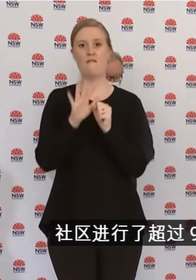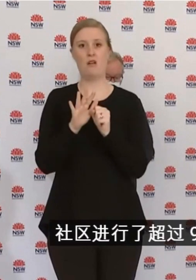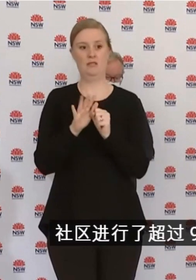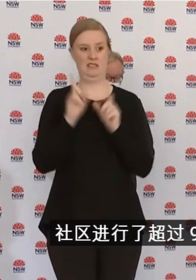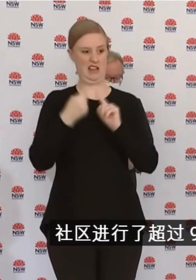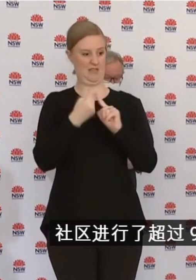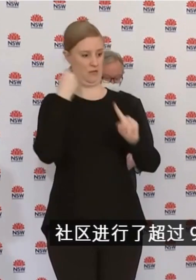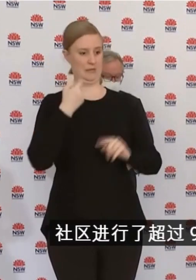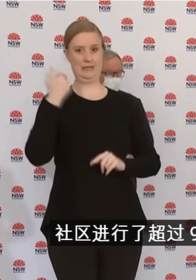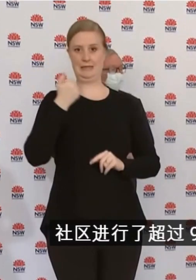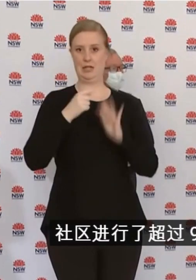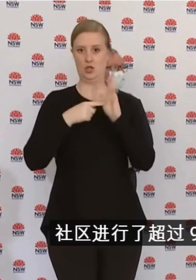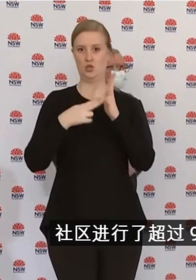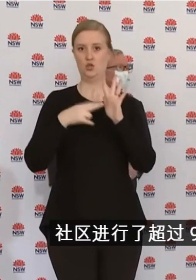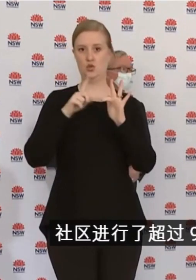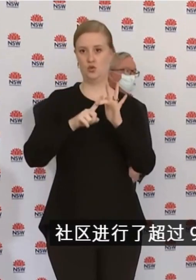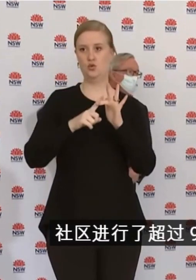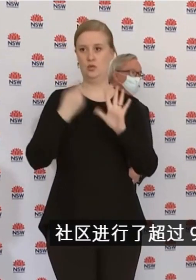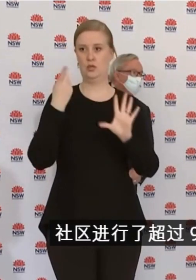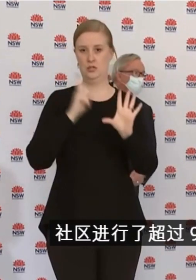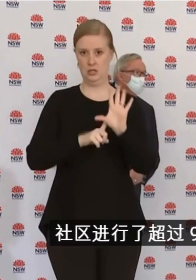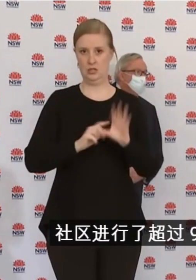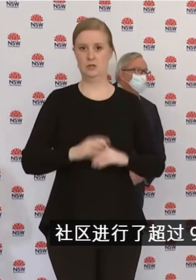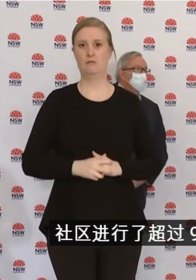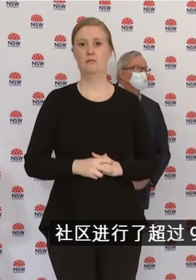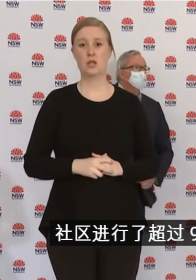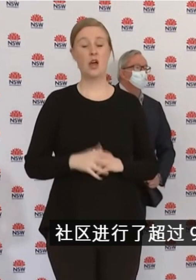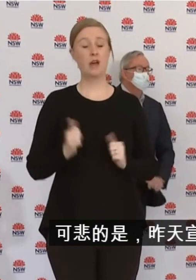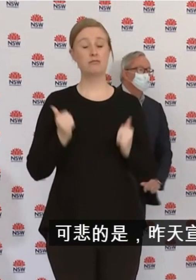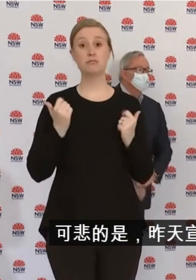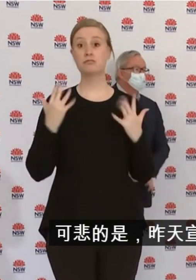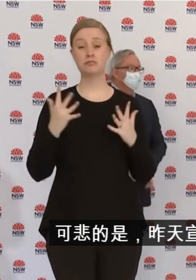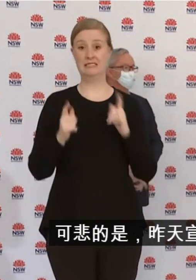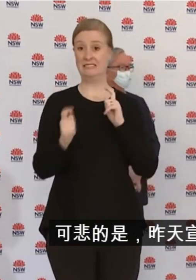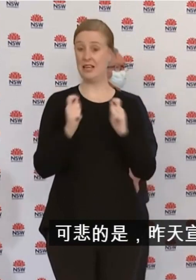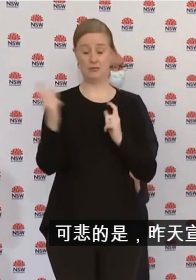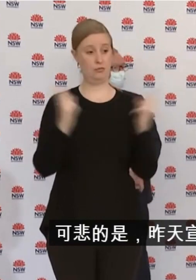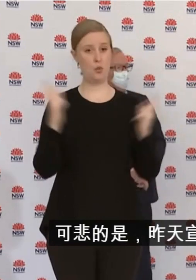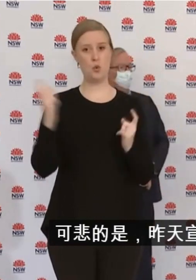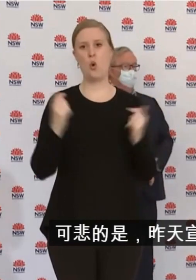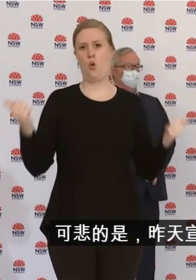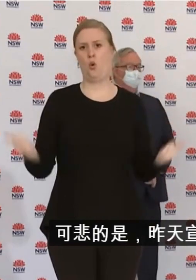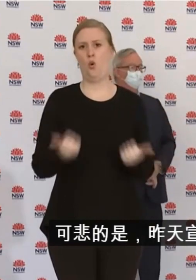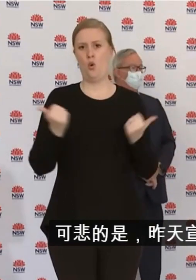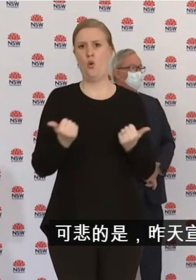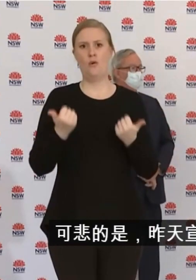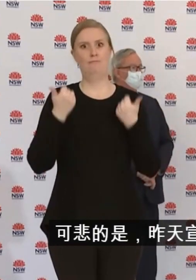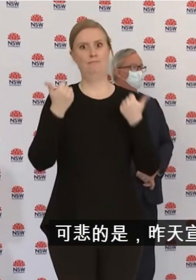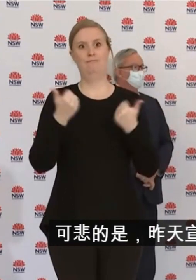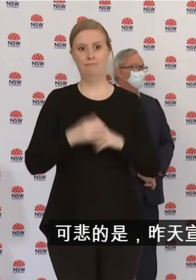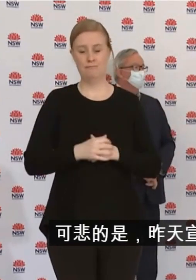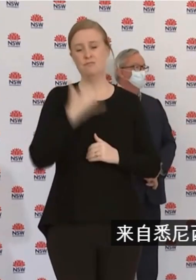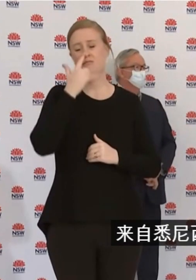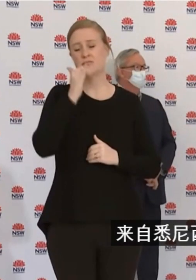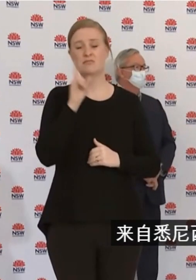saw over 93,000 tests in the community, which is a record. Sadly, there was a death announced yesterday in a man in